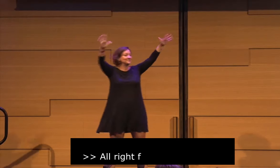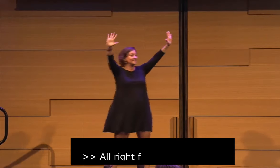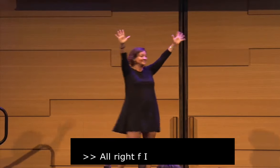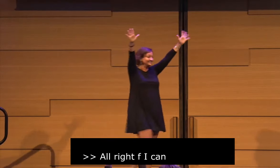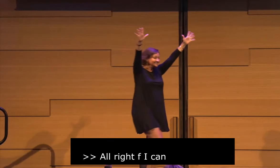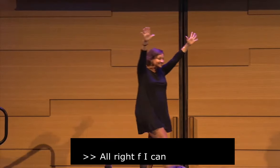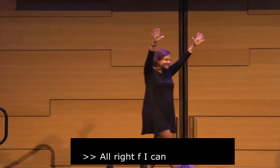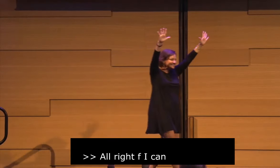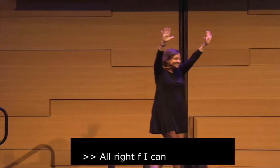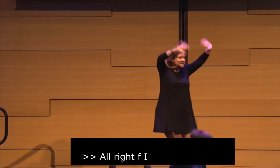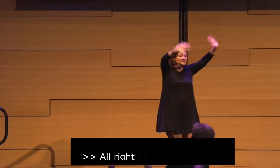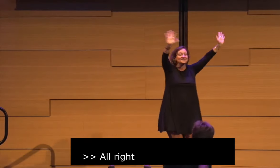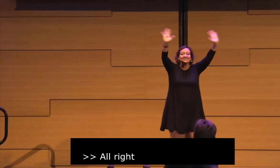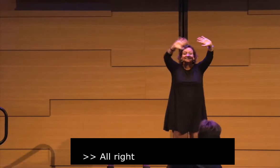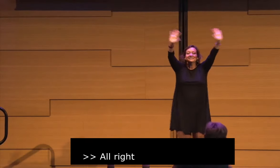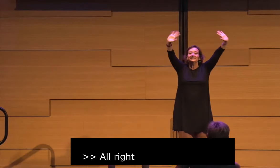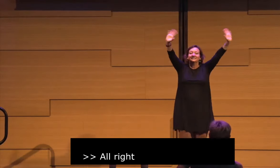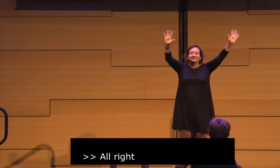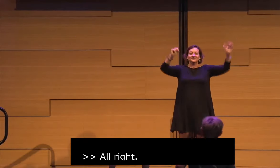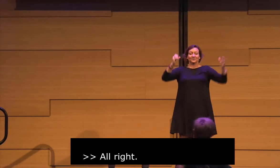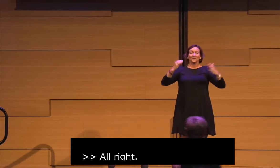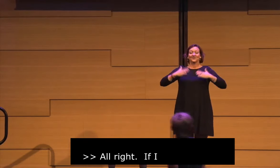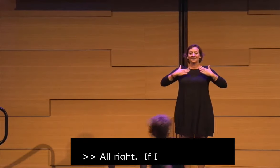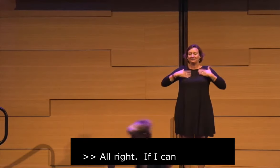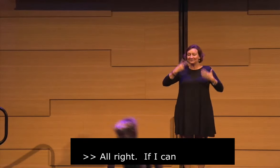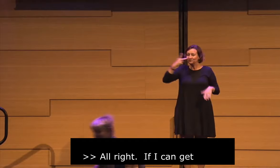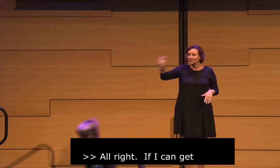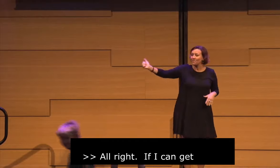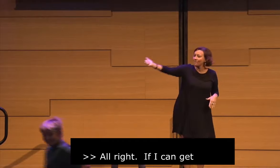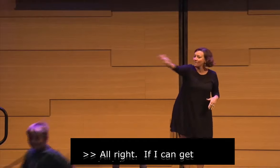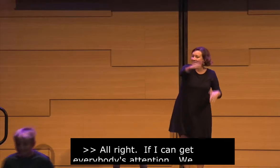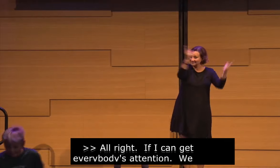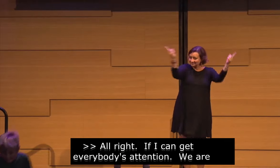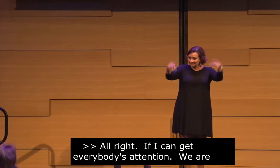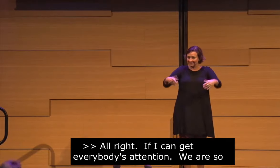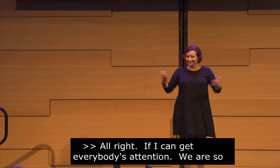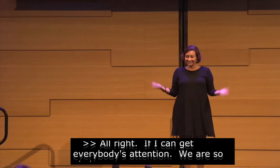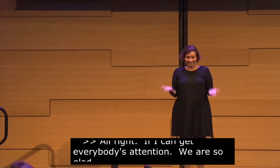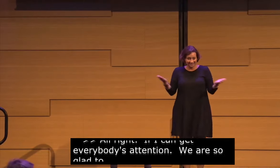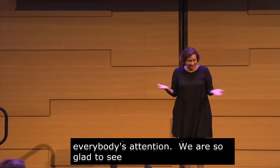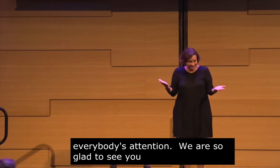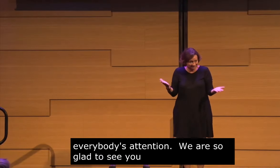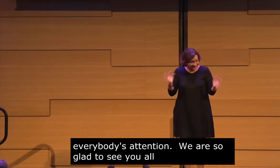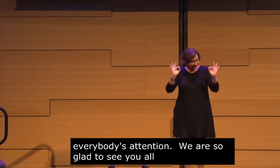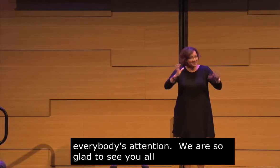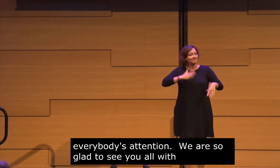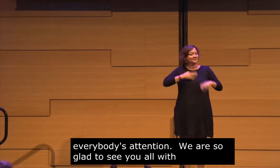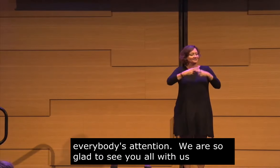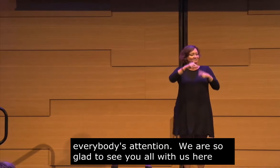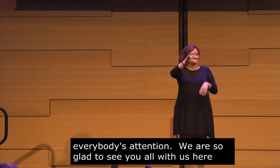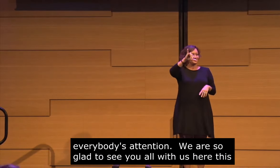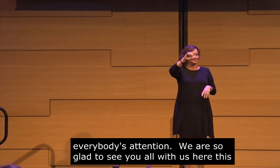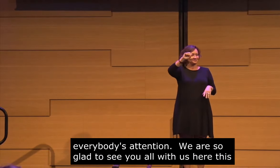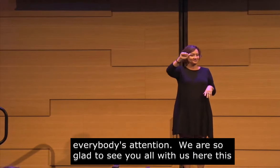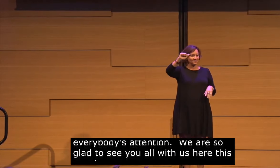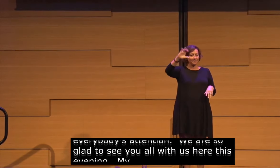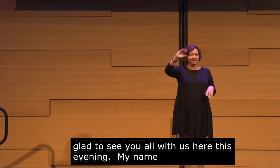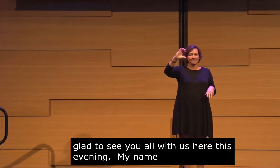All right, if I can get everybody's attention. We're so glad to see you all here with us this evening. My name is